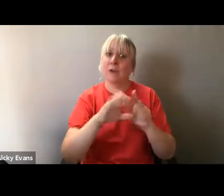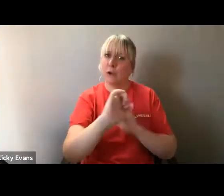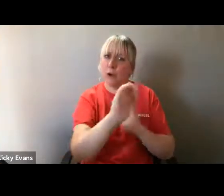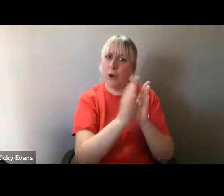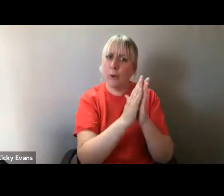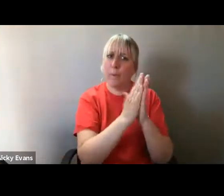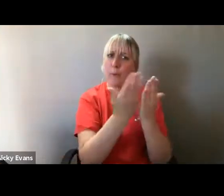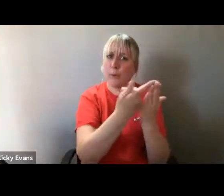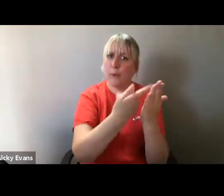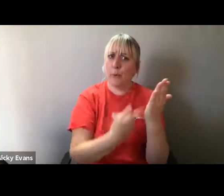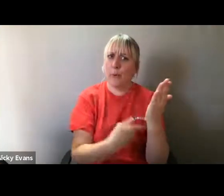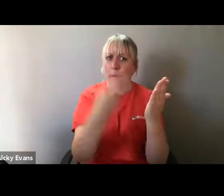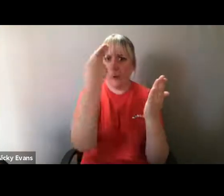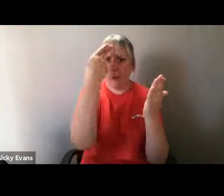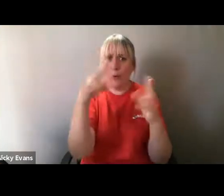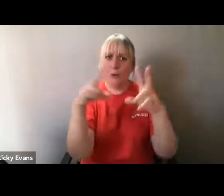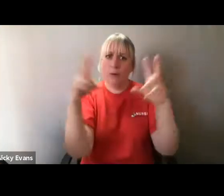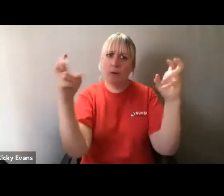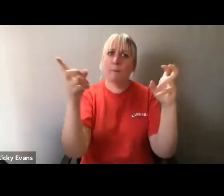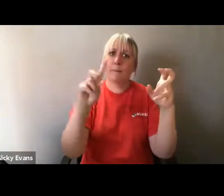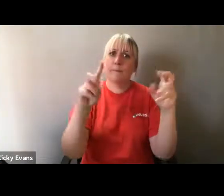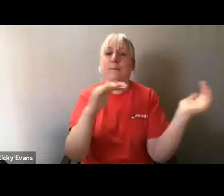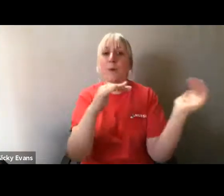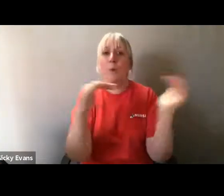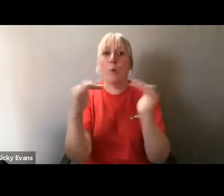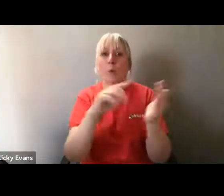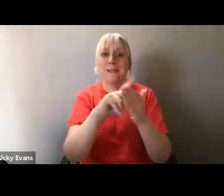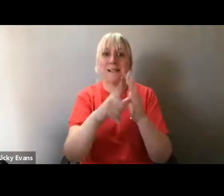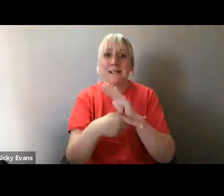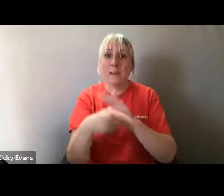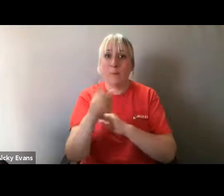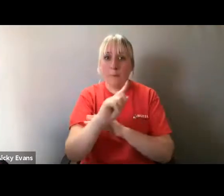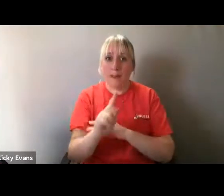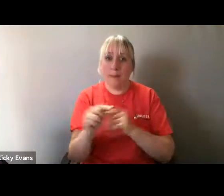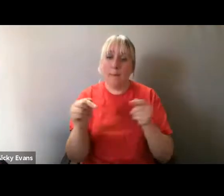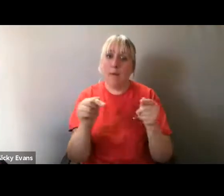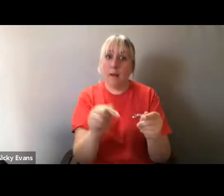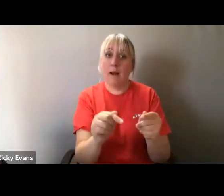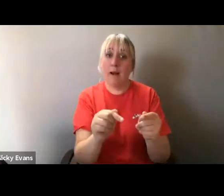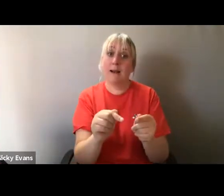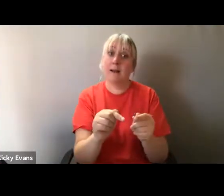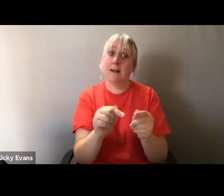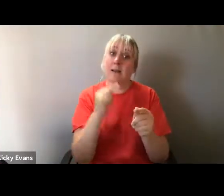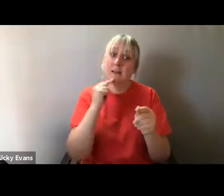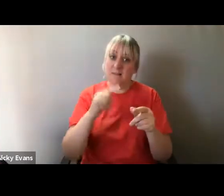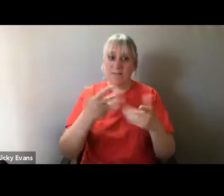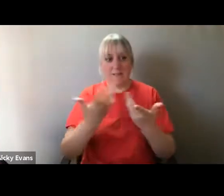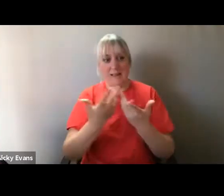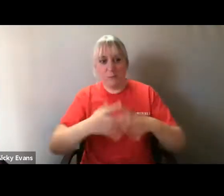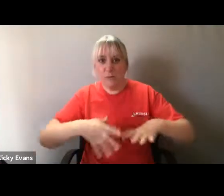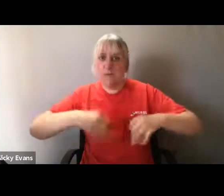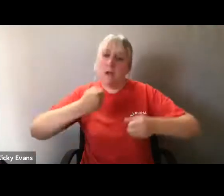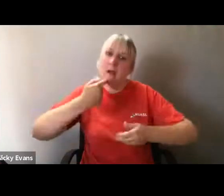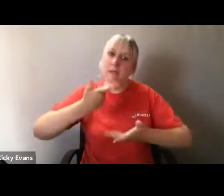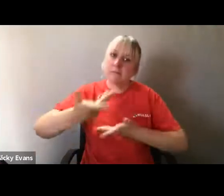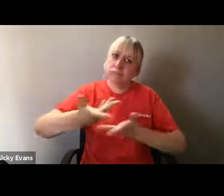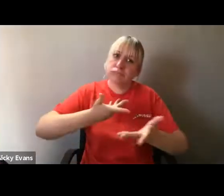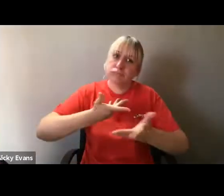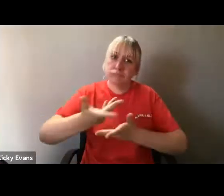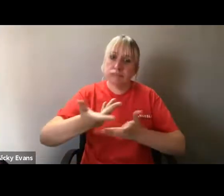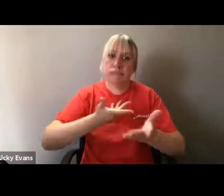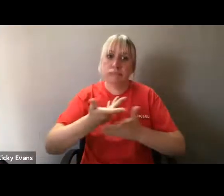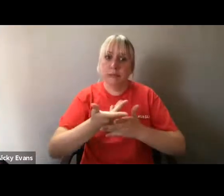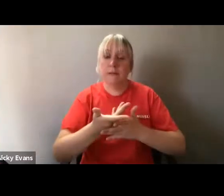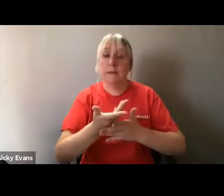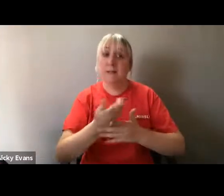Disabled People, as the starting point, her chapter, which is about thinking about how we need to have